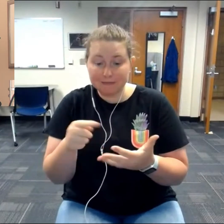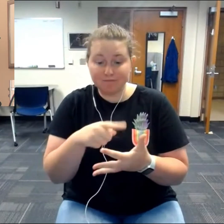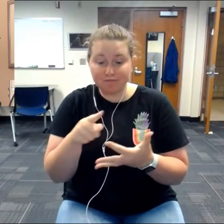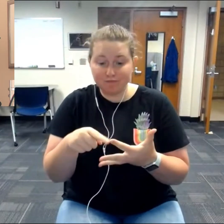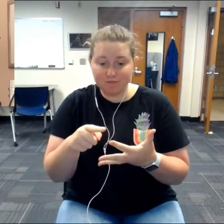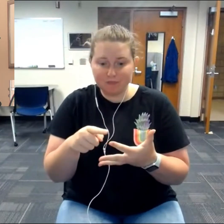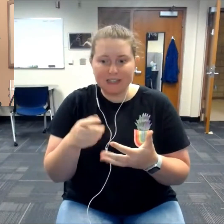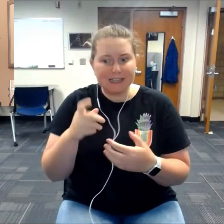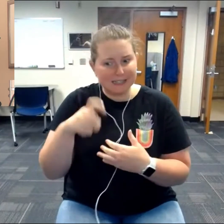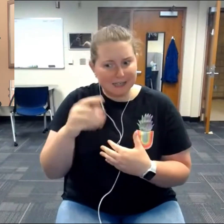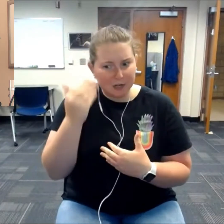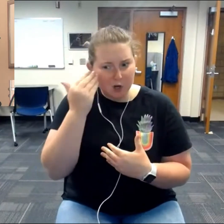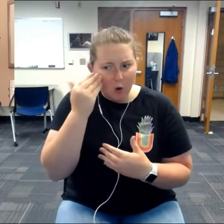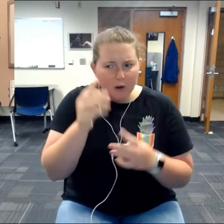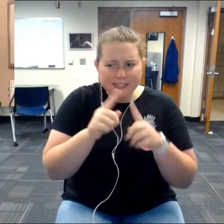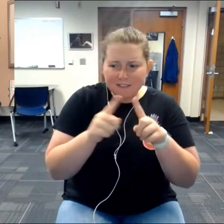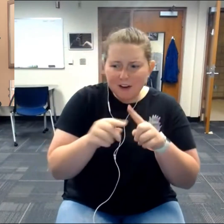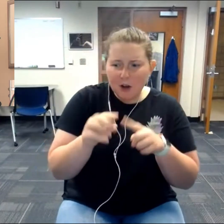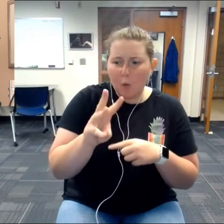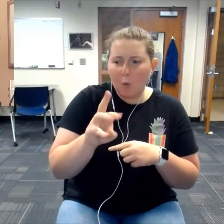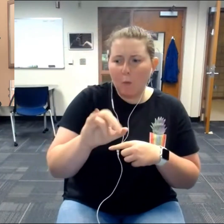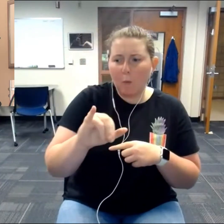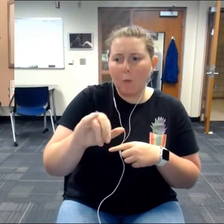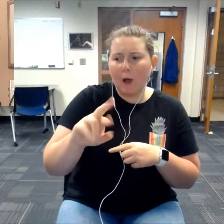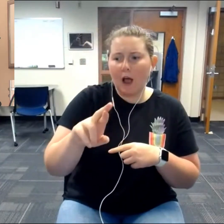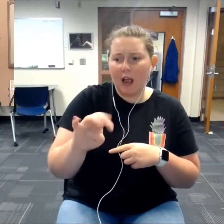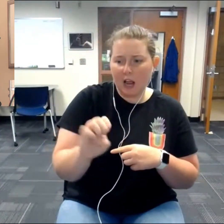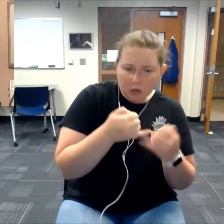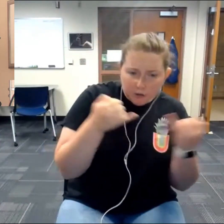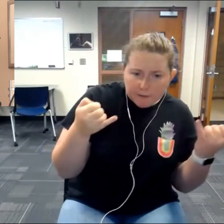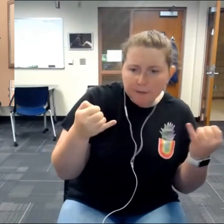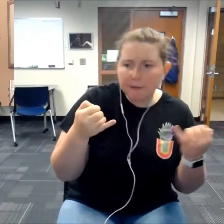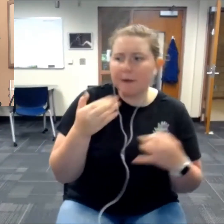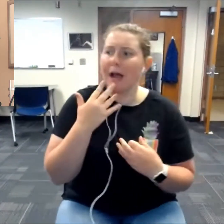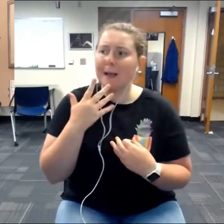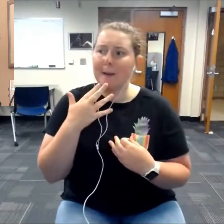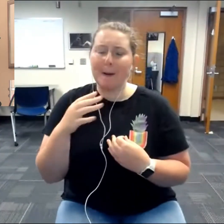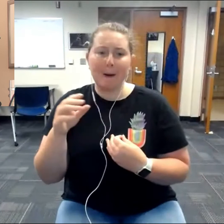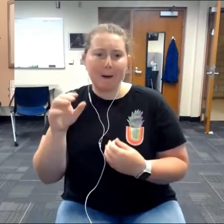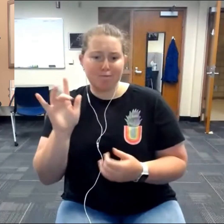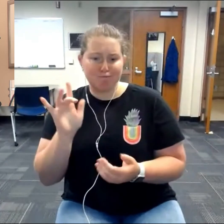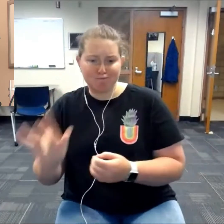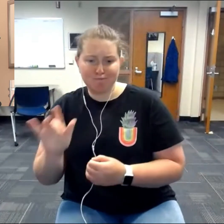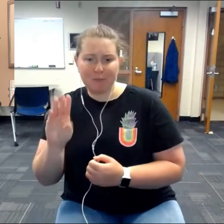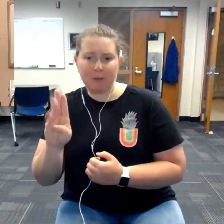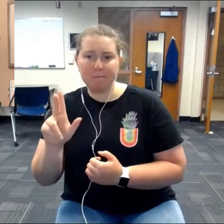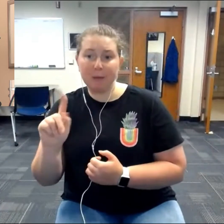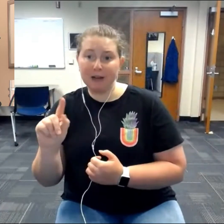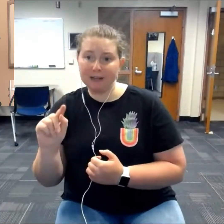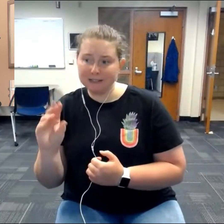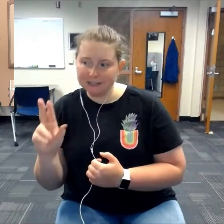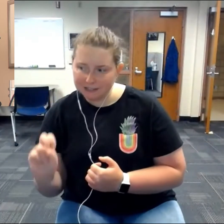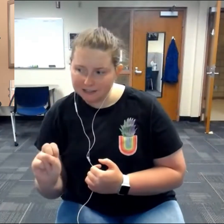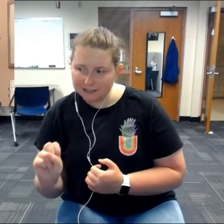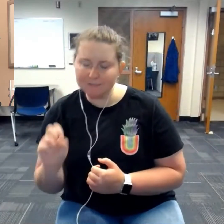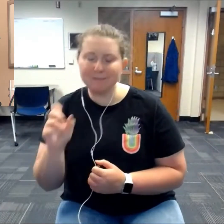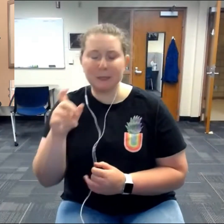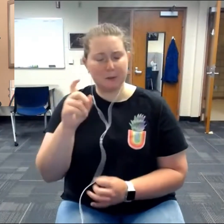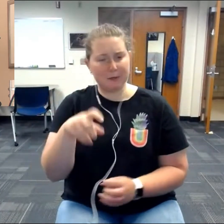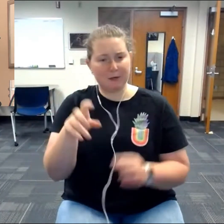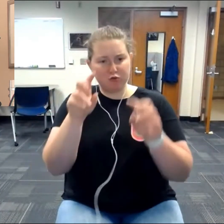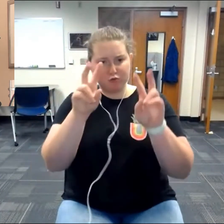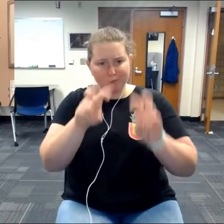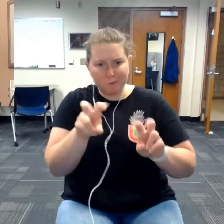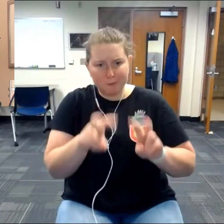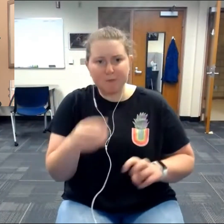dealing with because that's making critical decisions in a lot of occupations. So we analyze color vision and educate